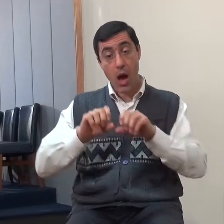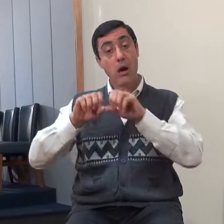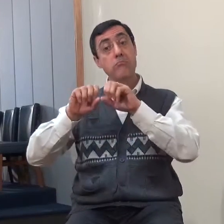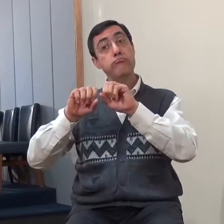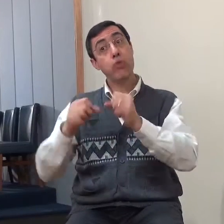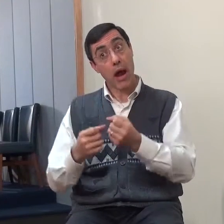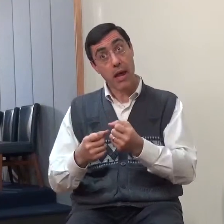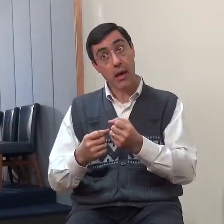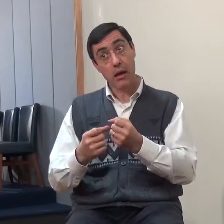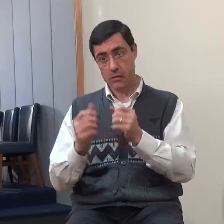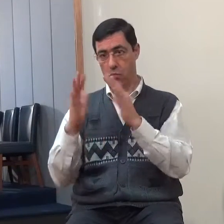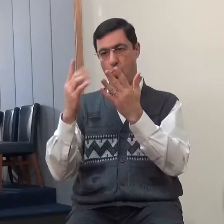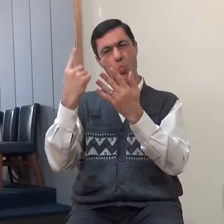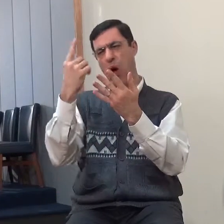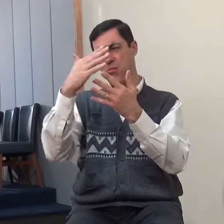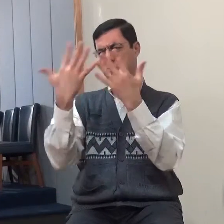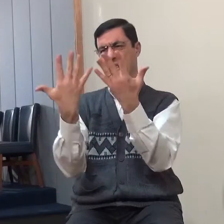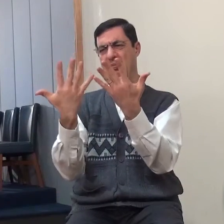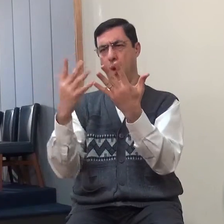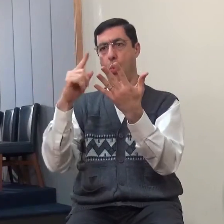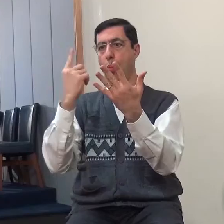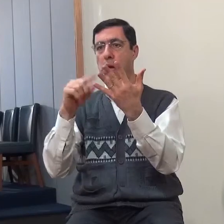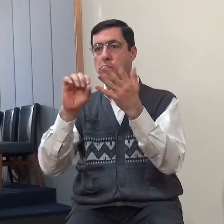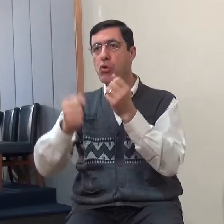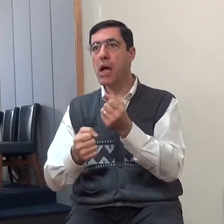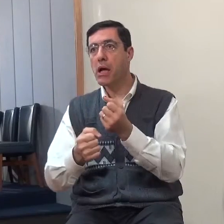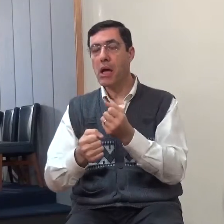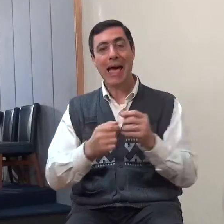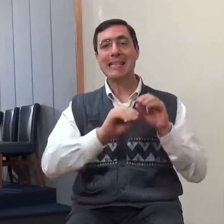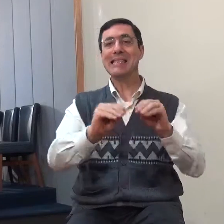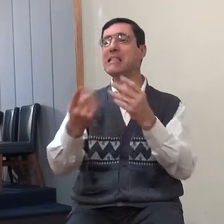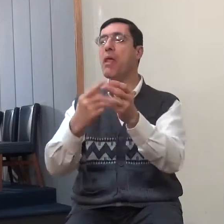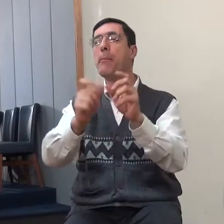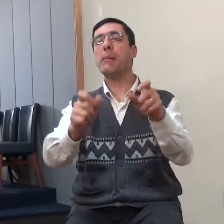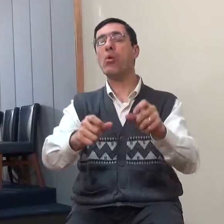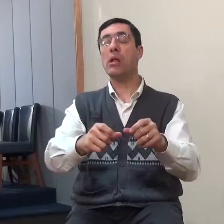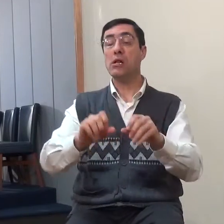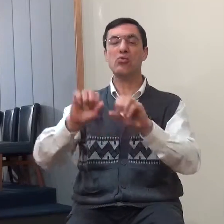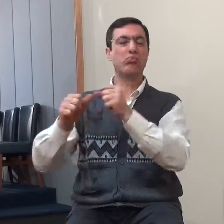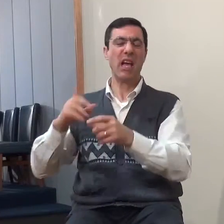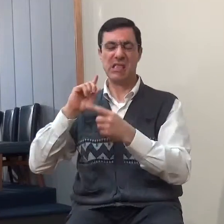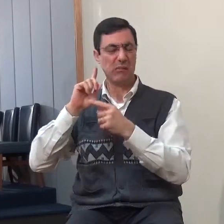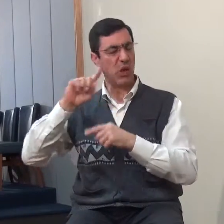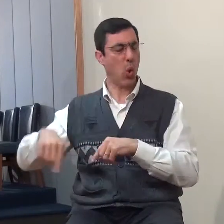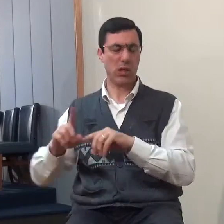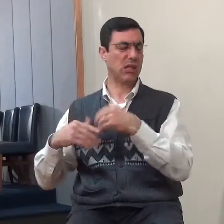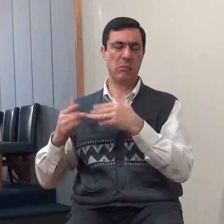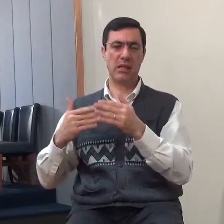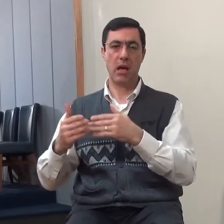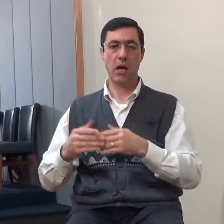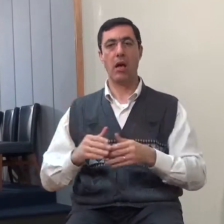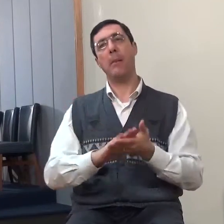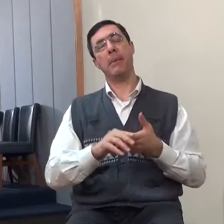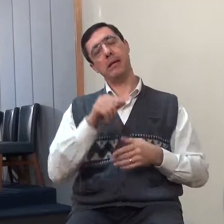one of these least commandments and shall teach men so, he shall be called the least in the kingdom of